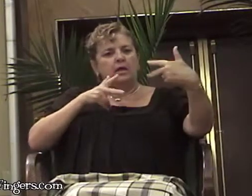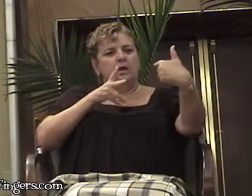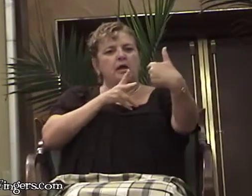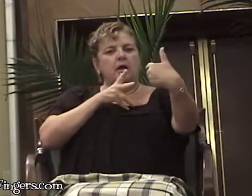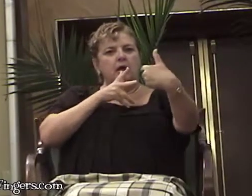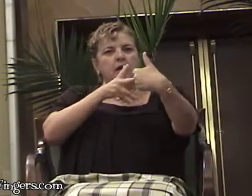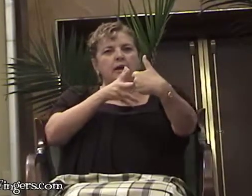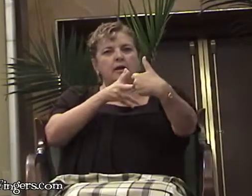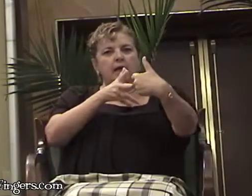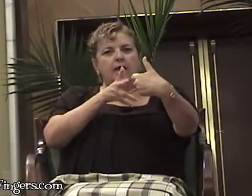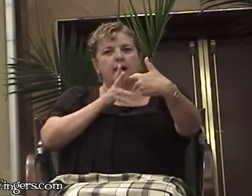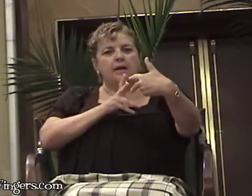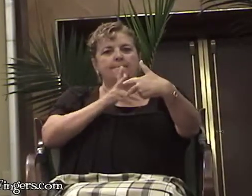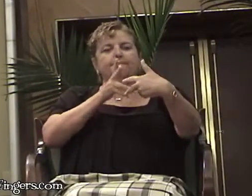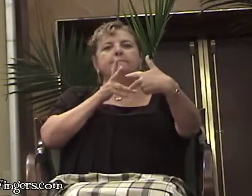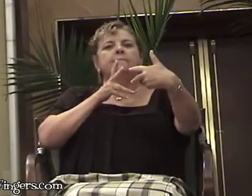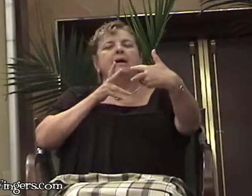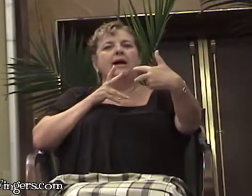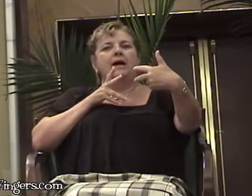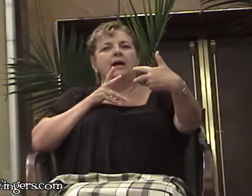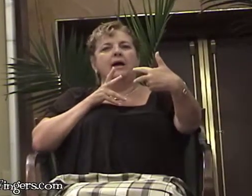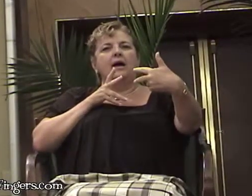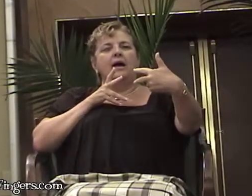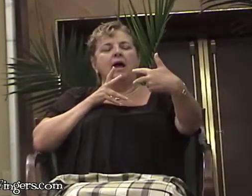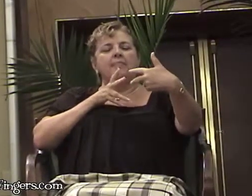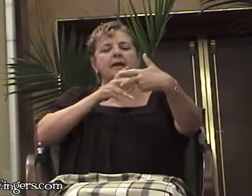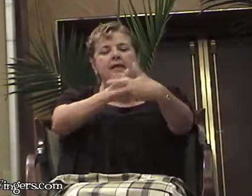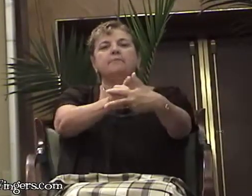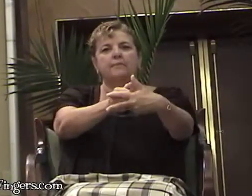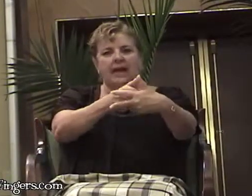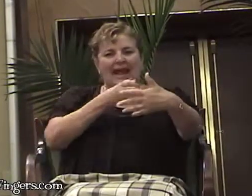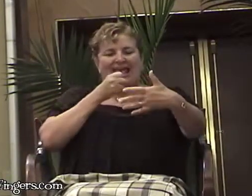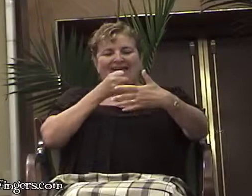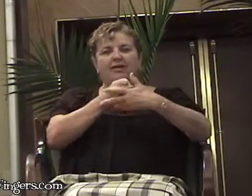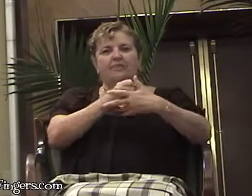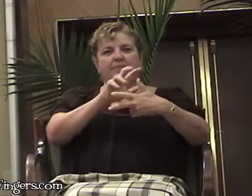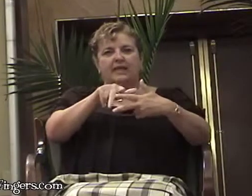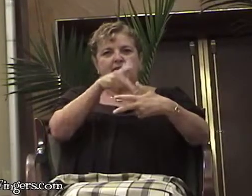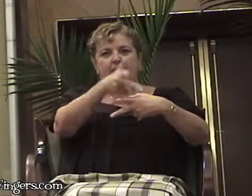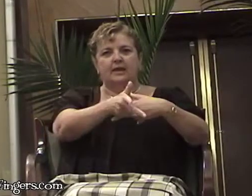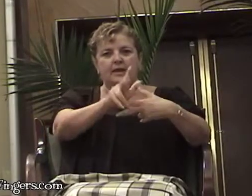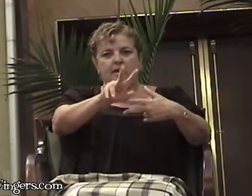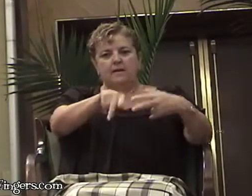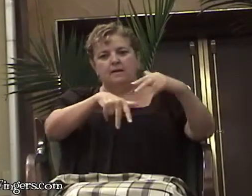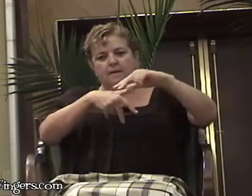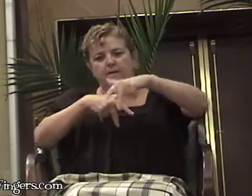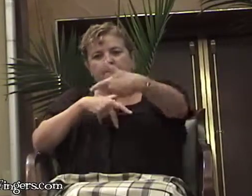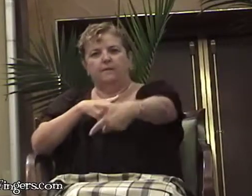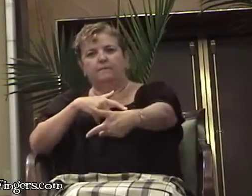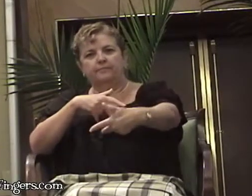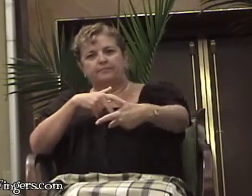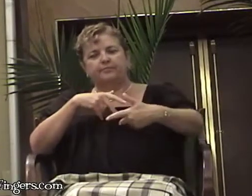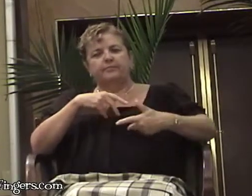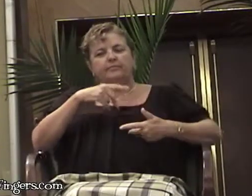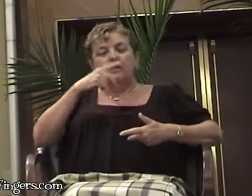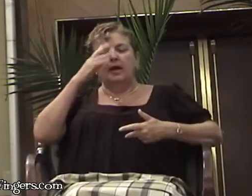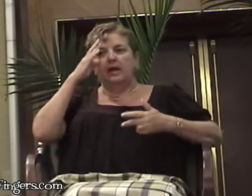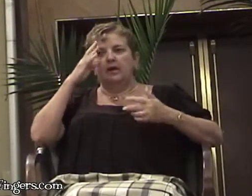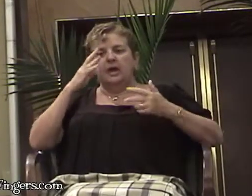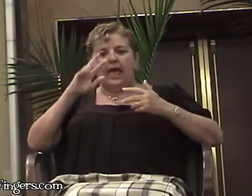over. As he lied, bleeding on the hood of my car, I got out of my car on my nightstick. I was going to beat this kid because I thought he was milking me in the city for an insurance claim.